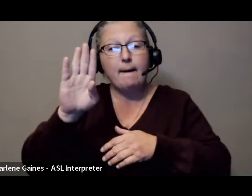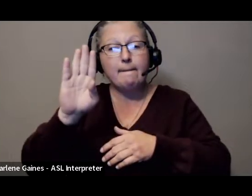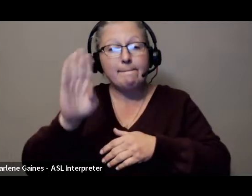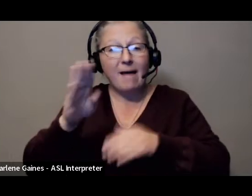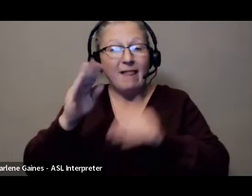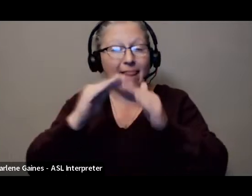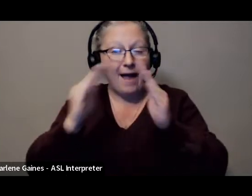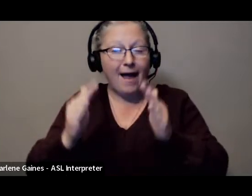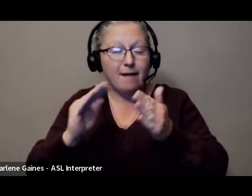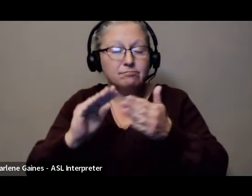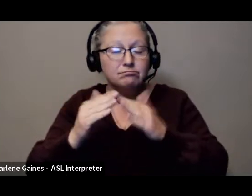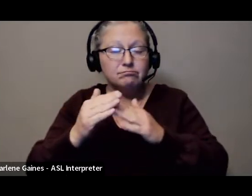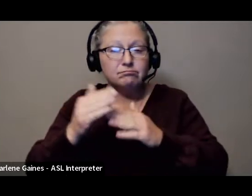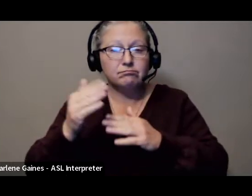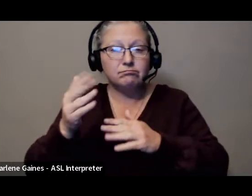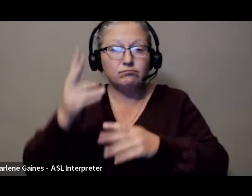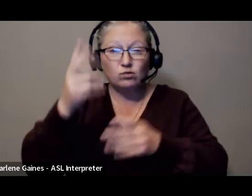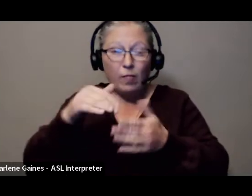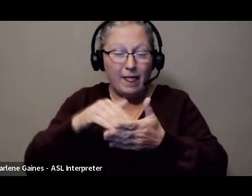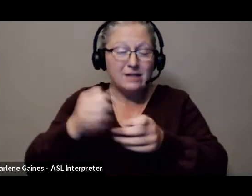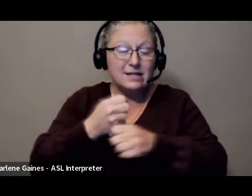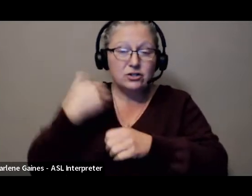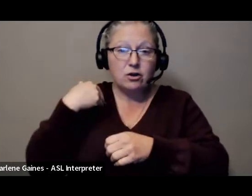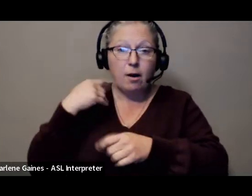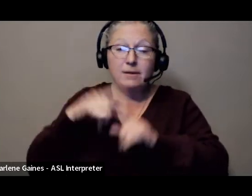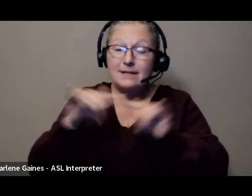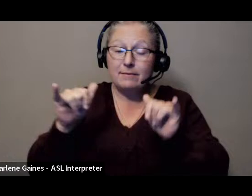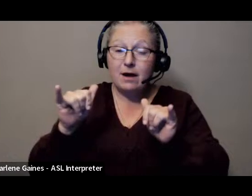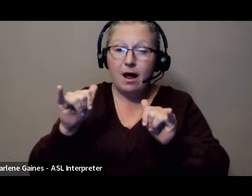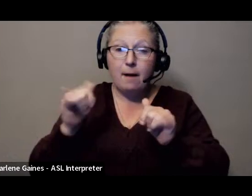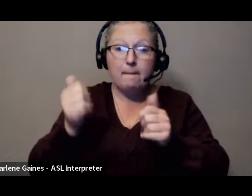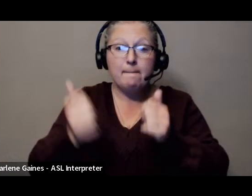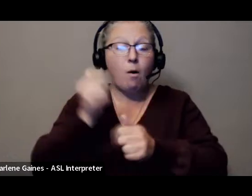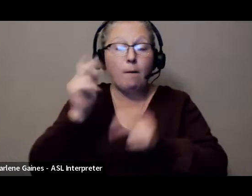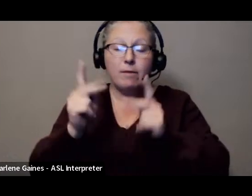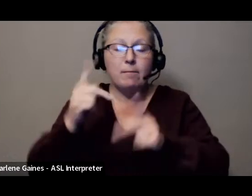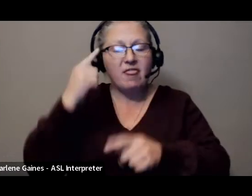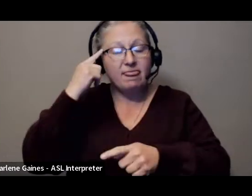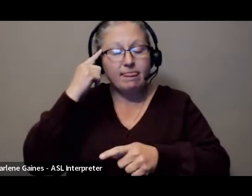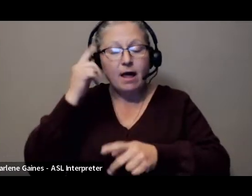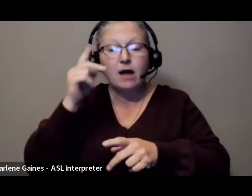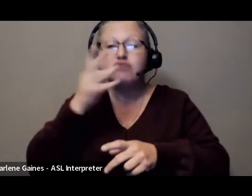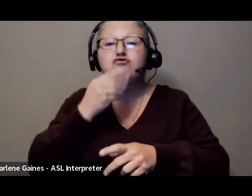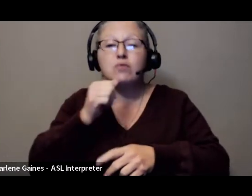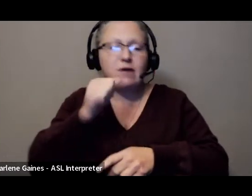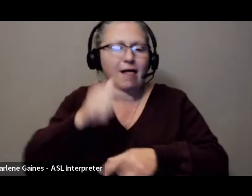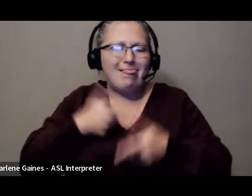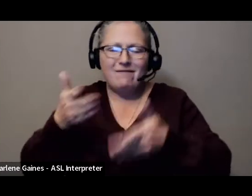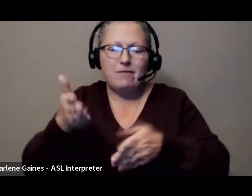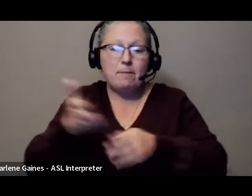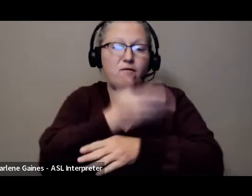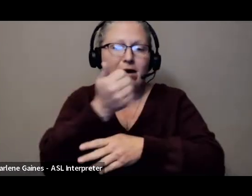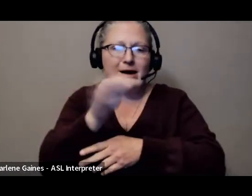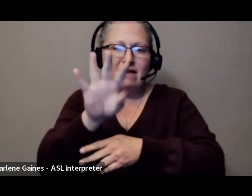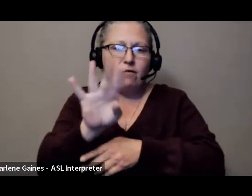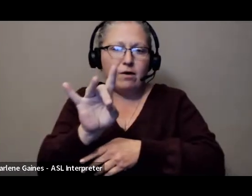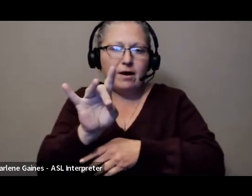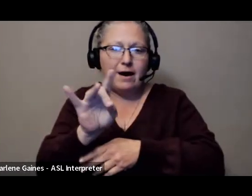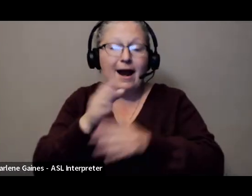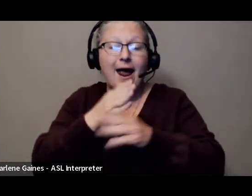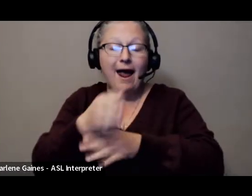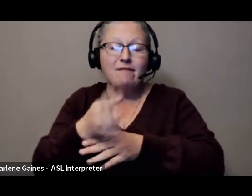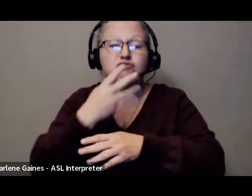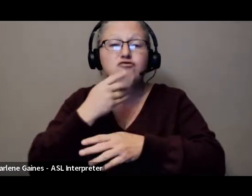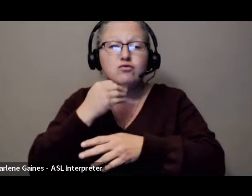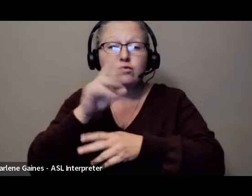ago. At the same time, most of them don't think the Jews lived there before 1948. After the Jewish revolt